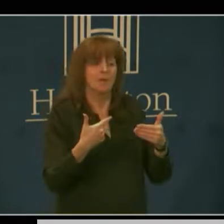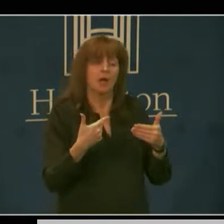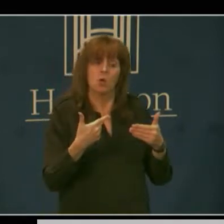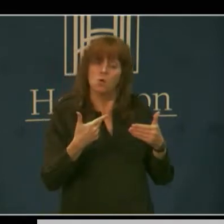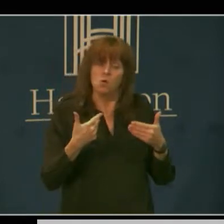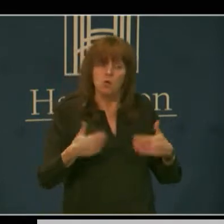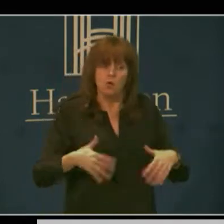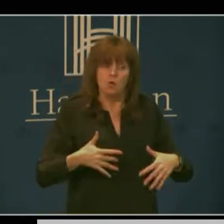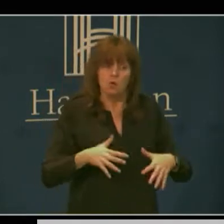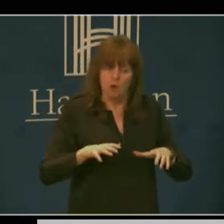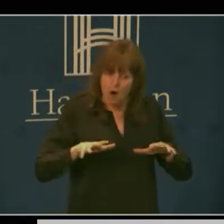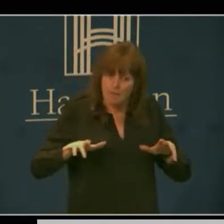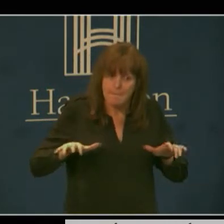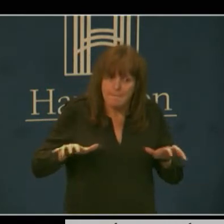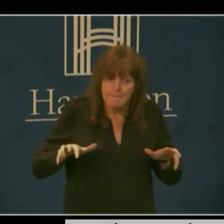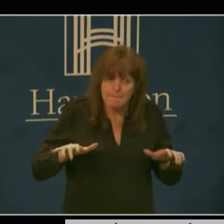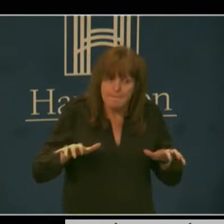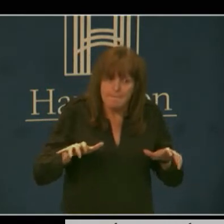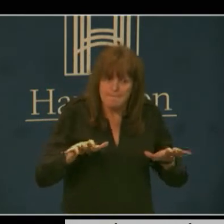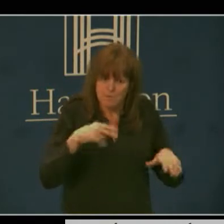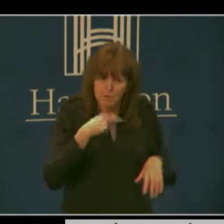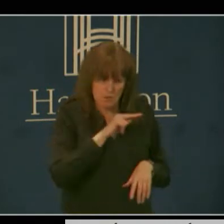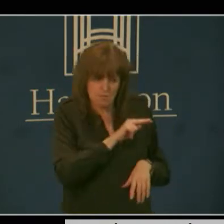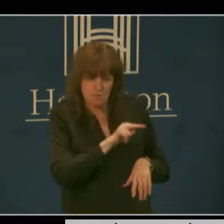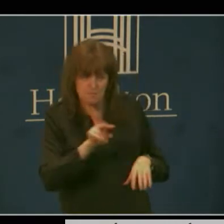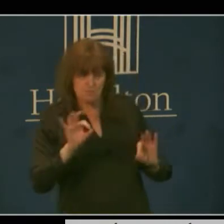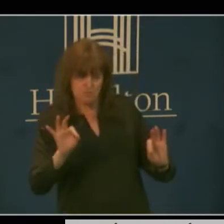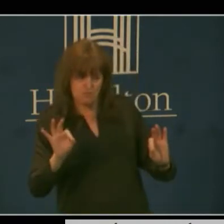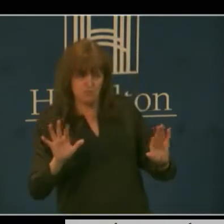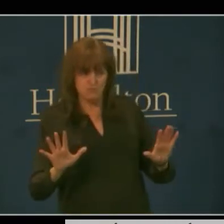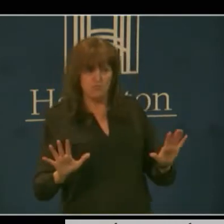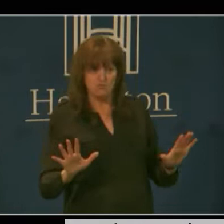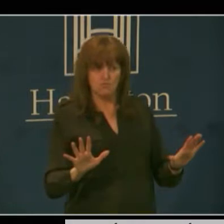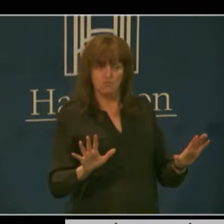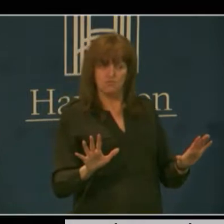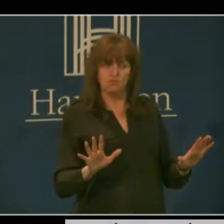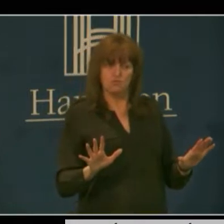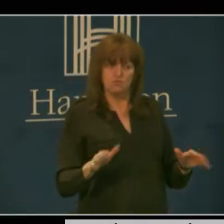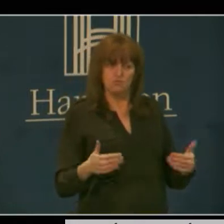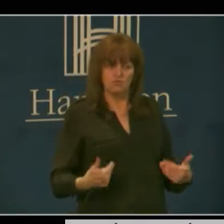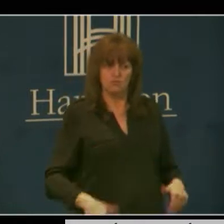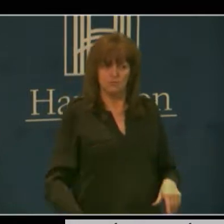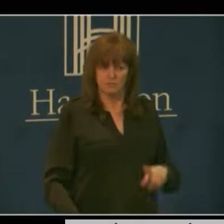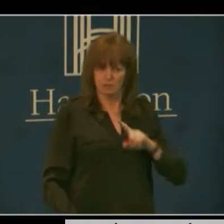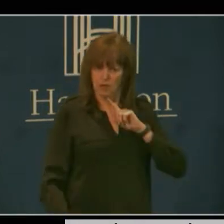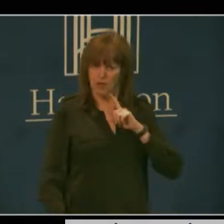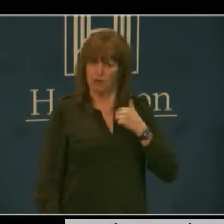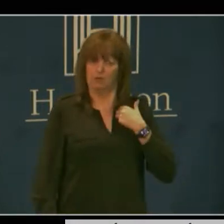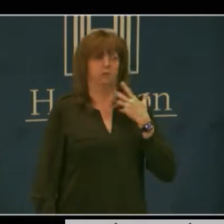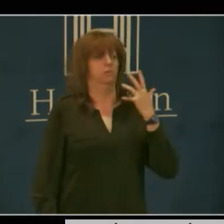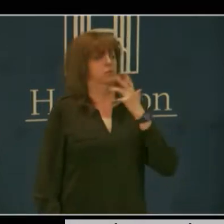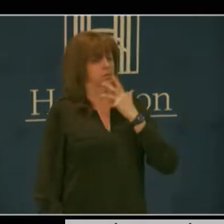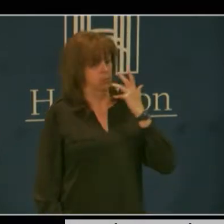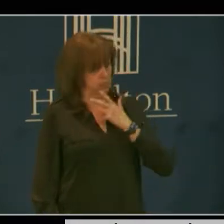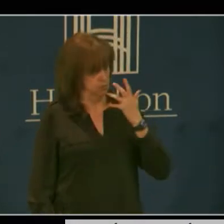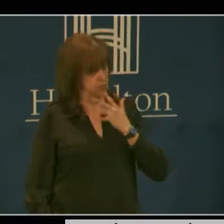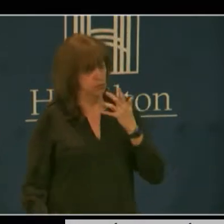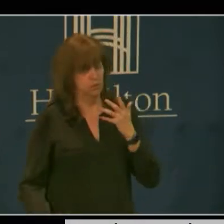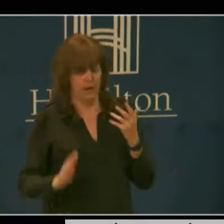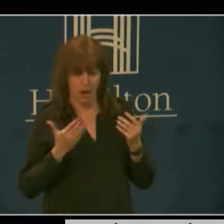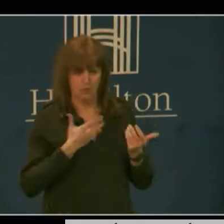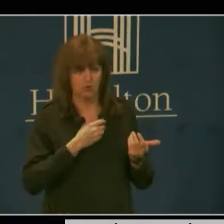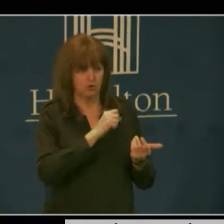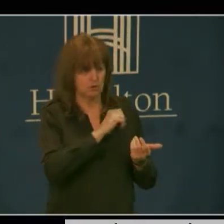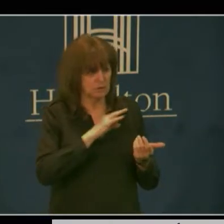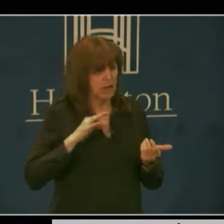have to be dealt with in the city of Hamilton in this unprecedented time. And their ability to do that really came through that